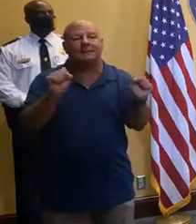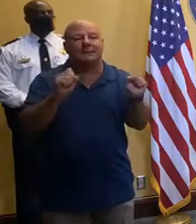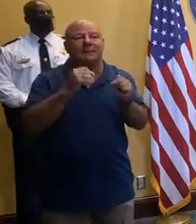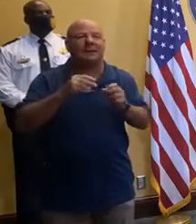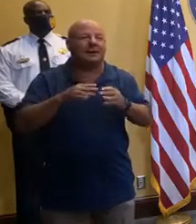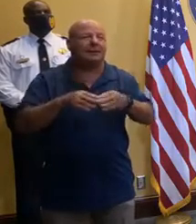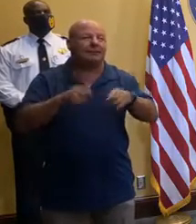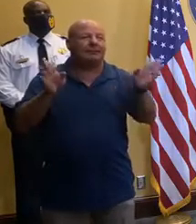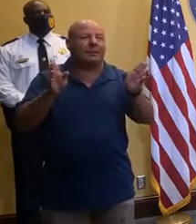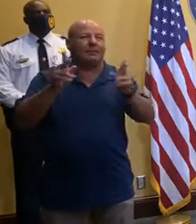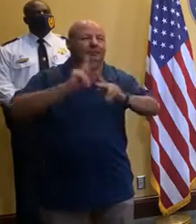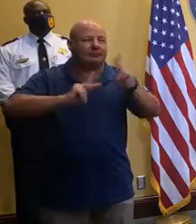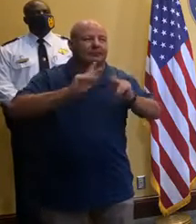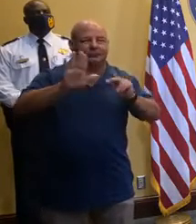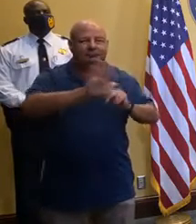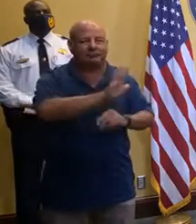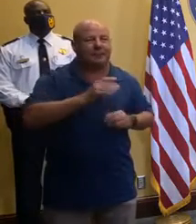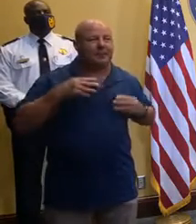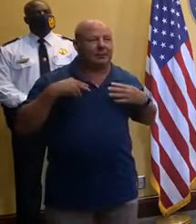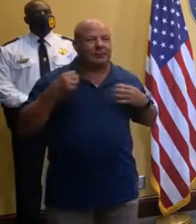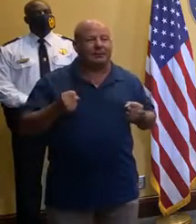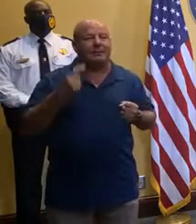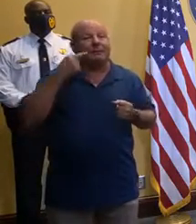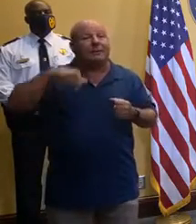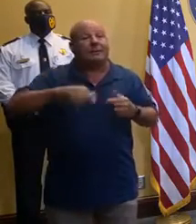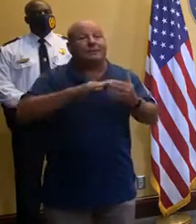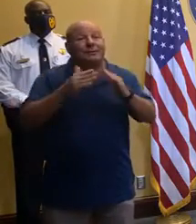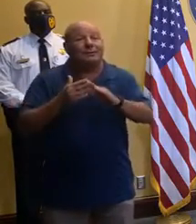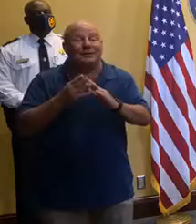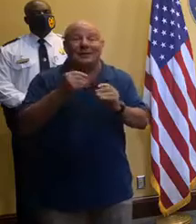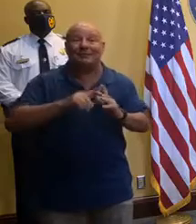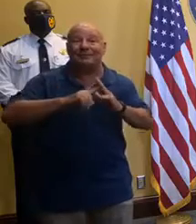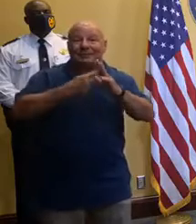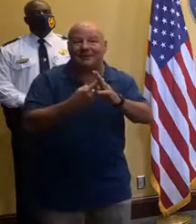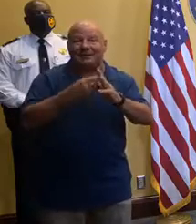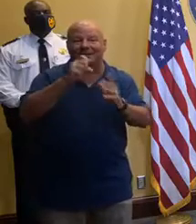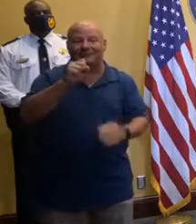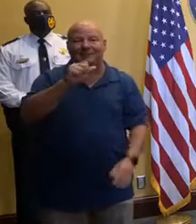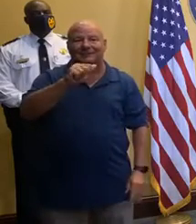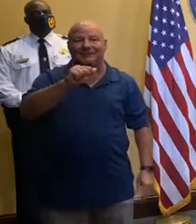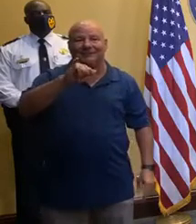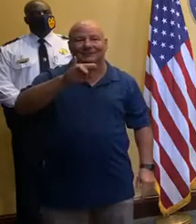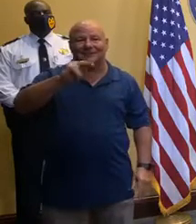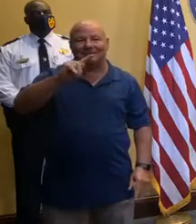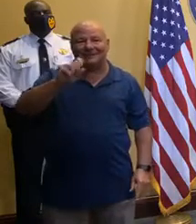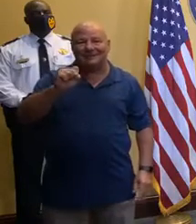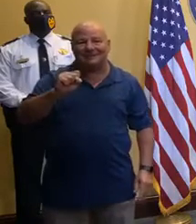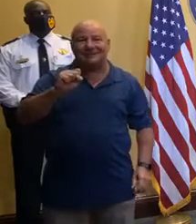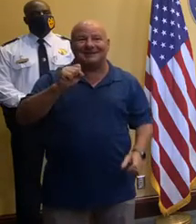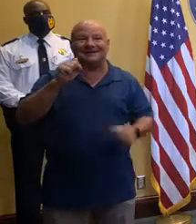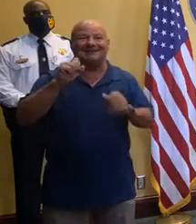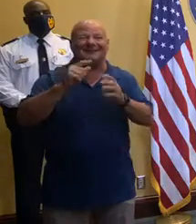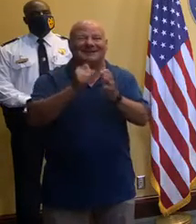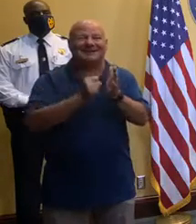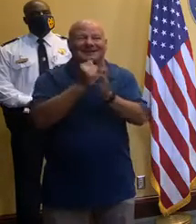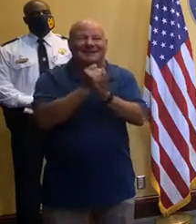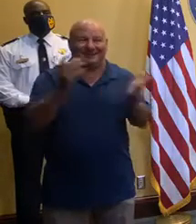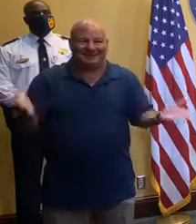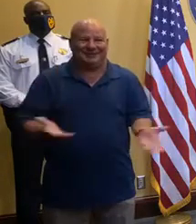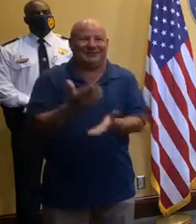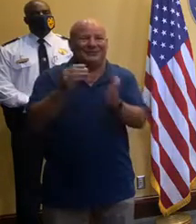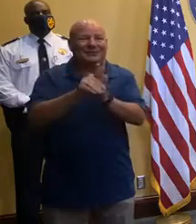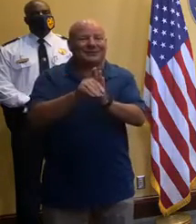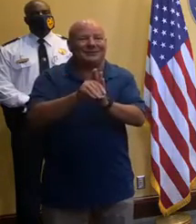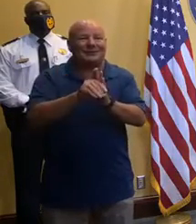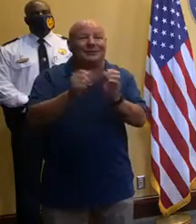community. Also, the beginning of Saints season here in the city of New Orleans. So I have with